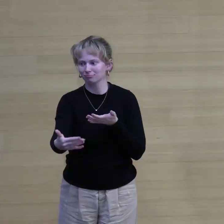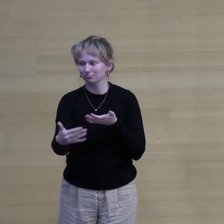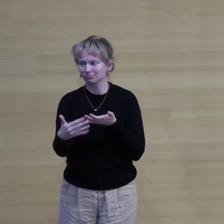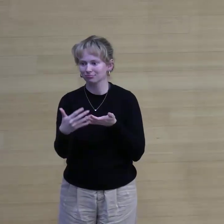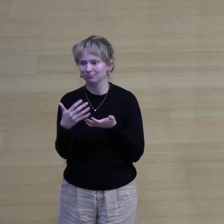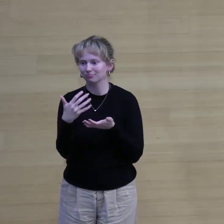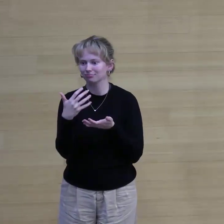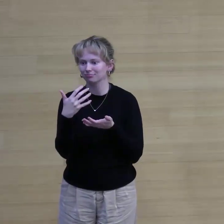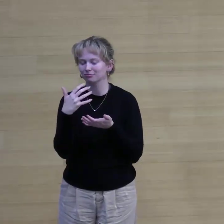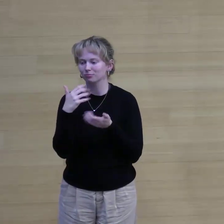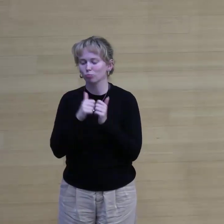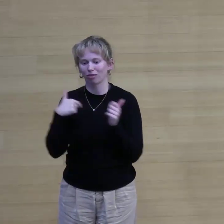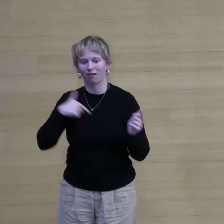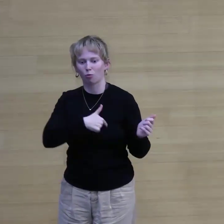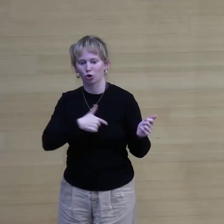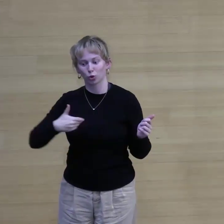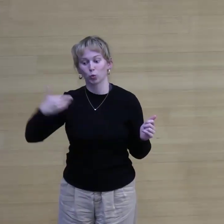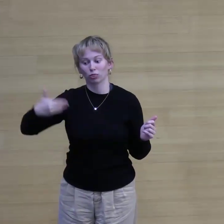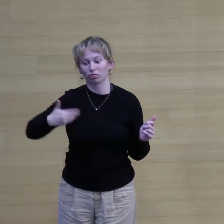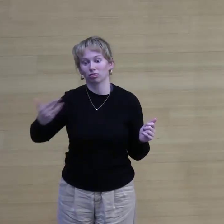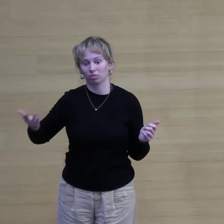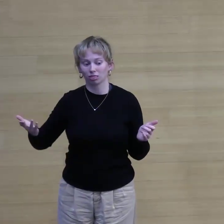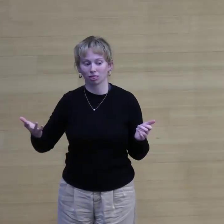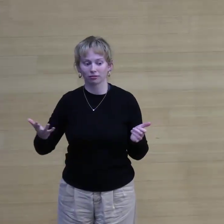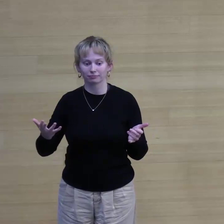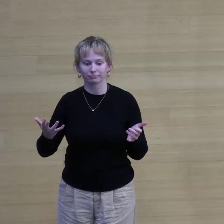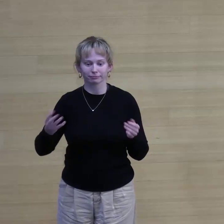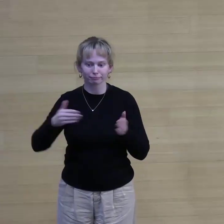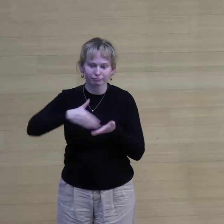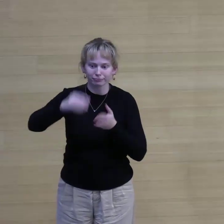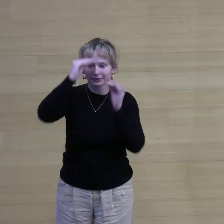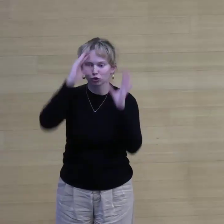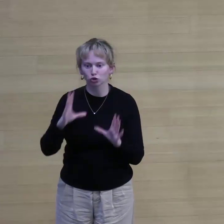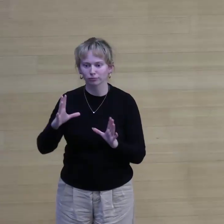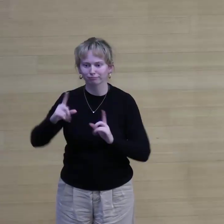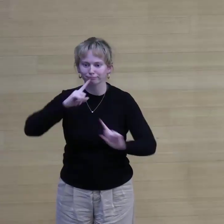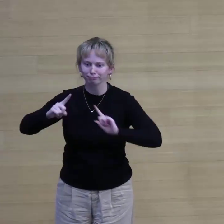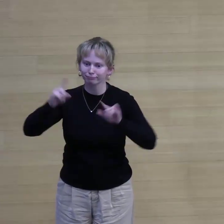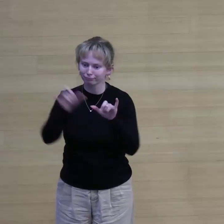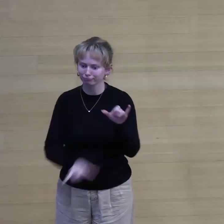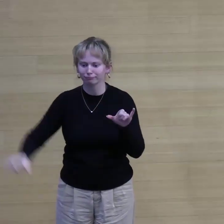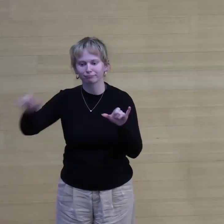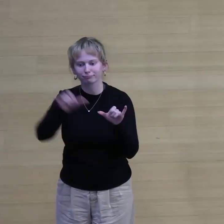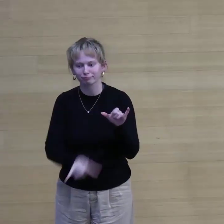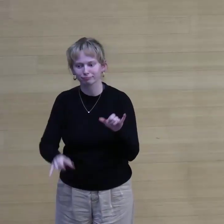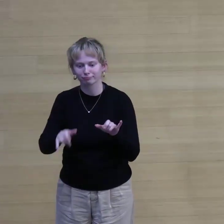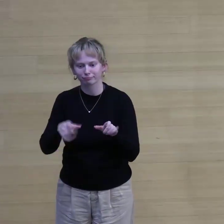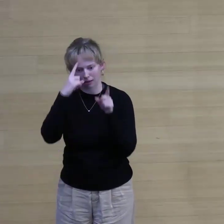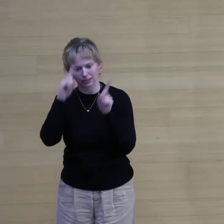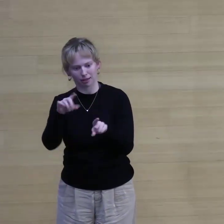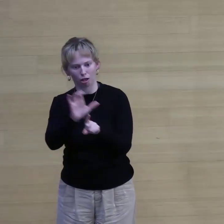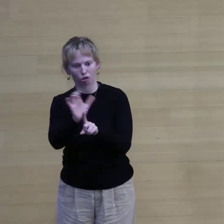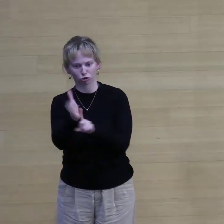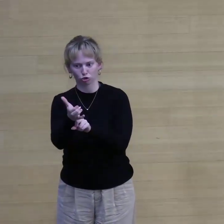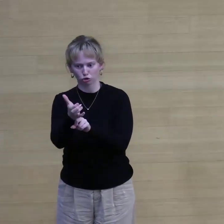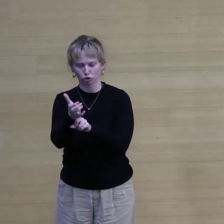And so with our youth, a lot of the teachers, we have to have these same conversations about building consent